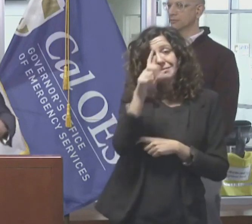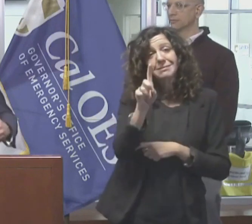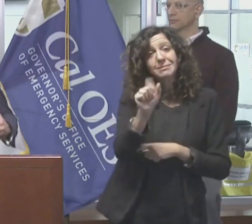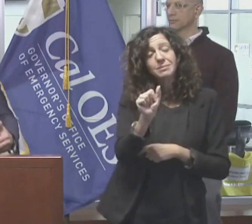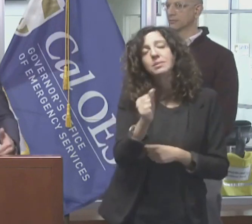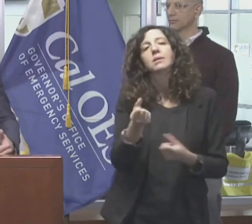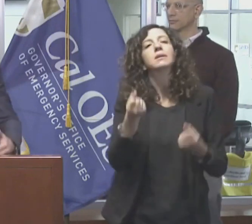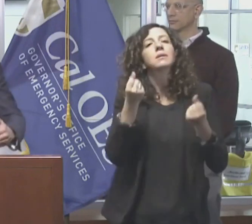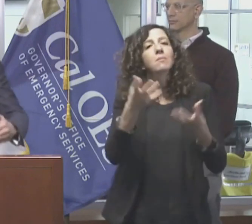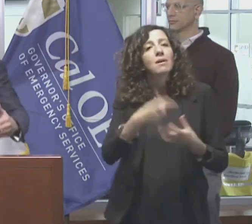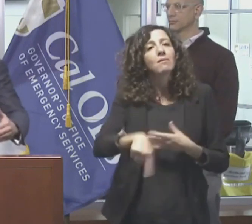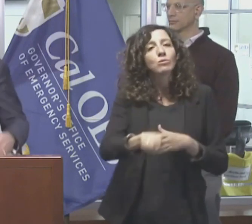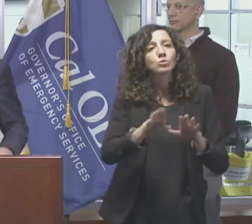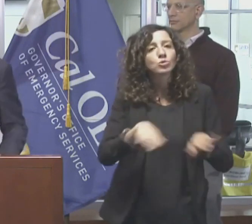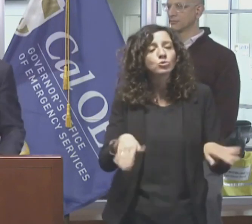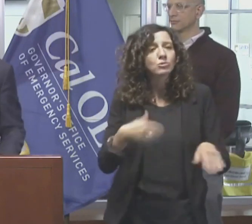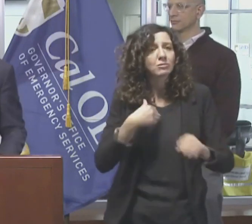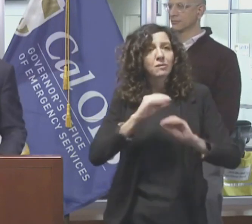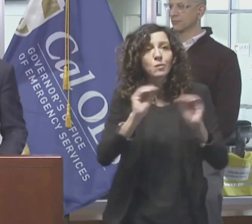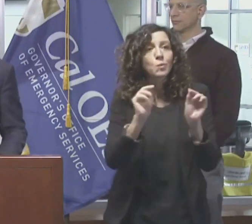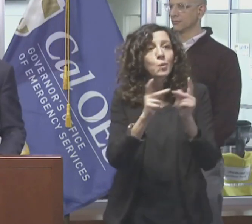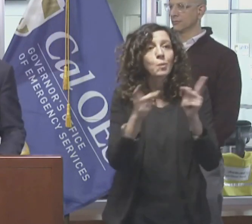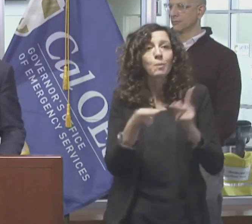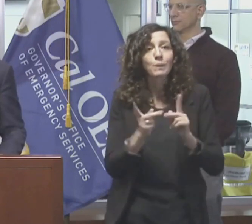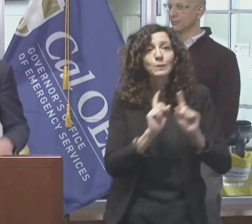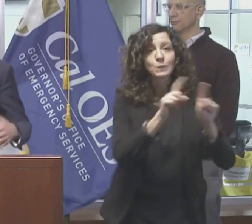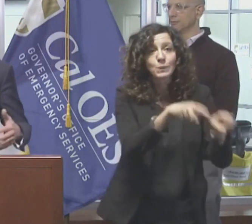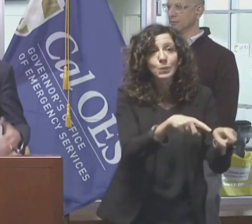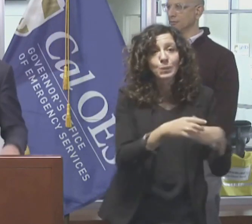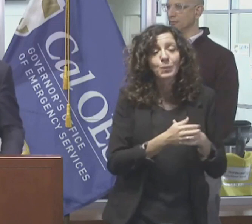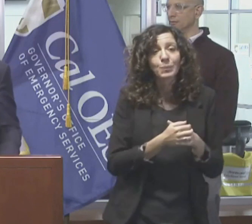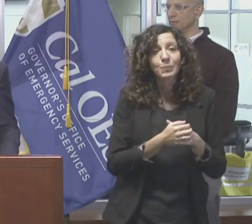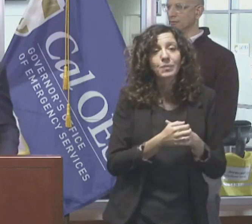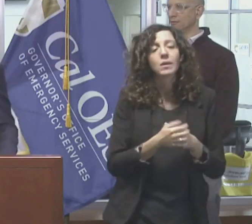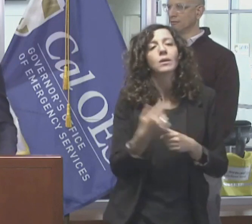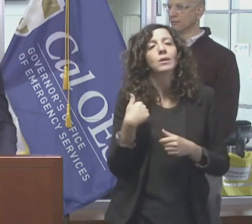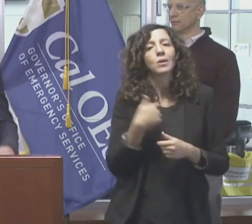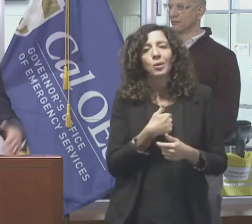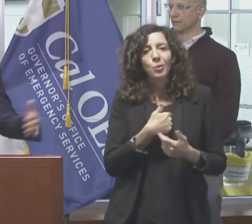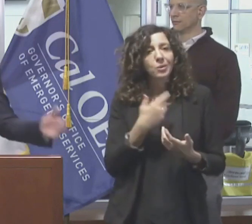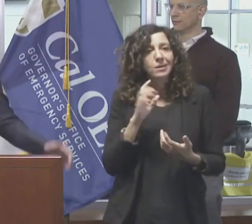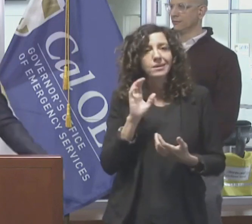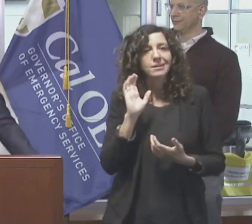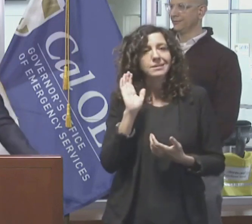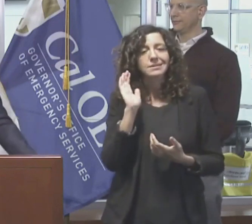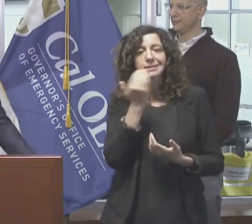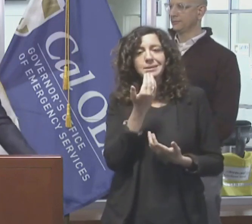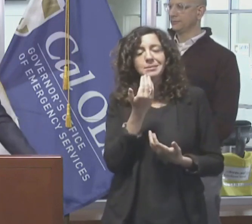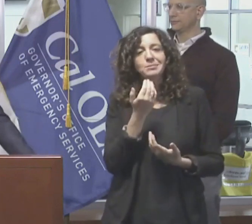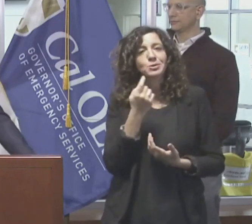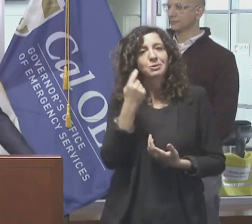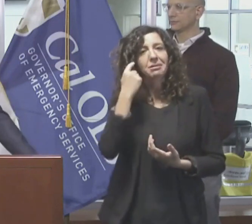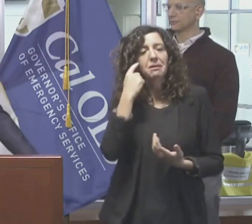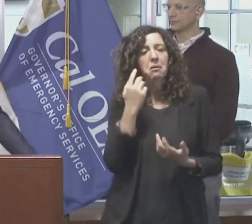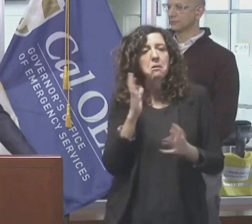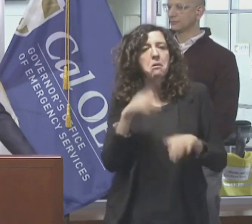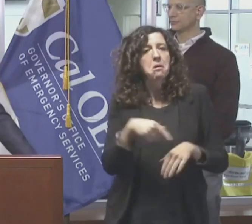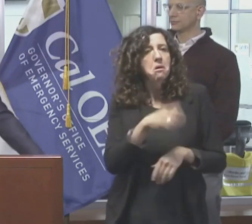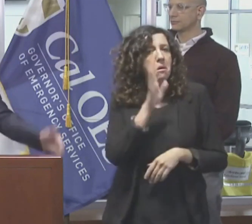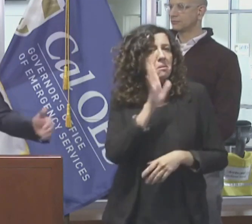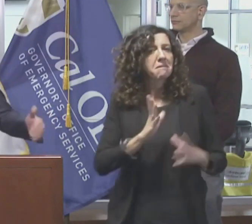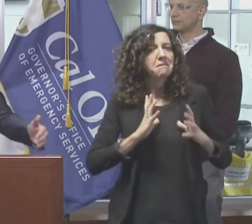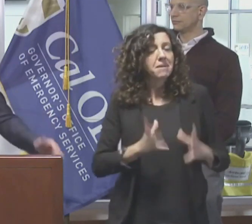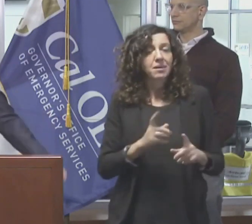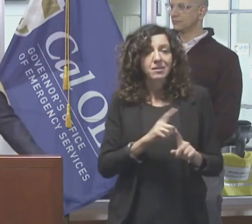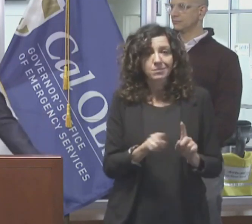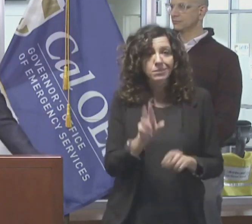of those children don't have places to go. We take for granted that so many of these kids are going to be taken care